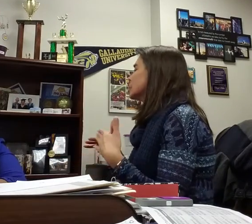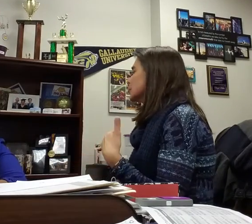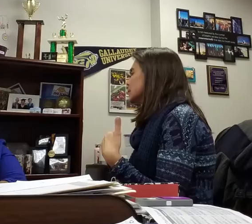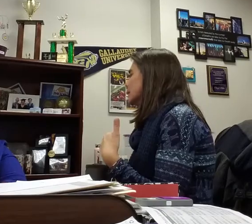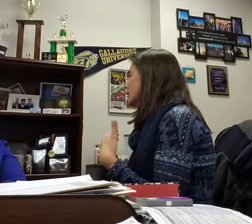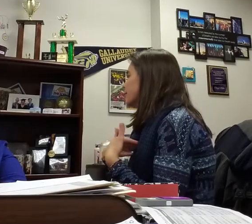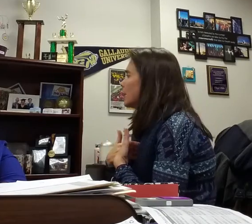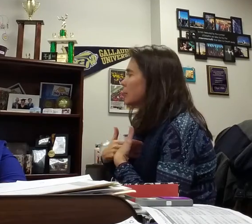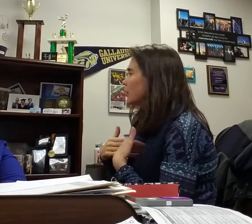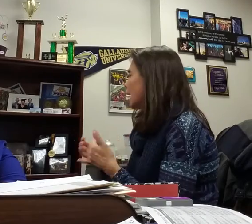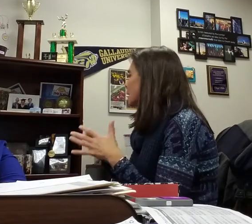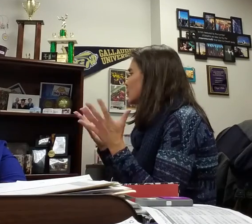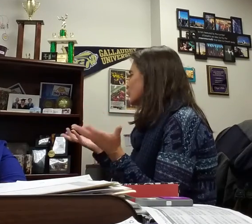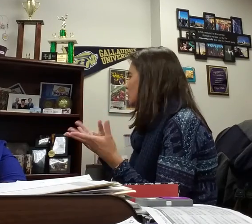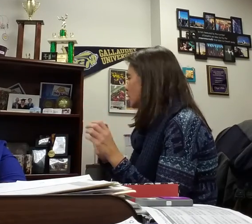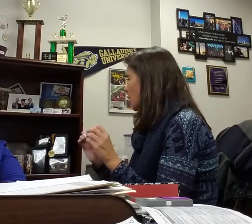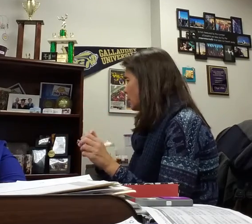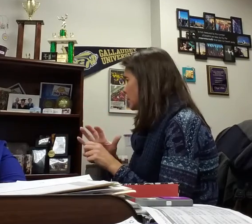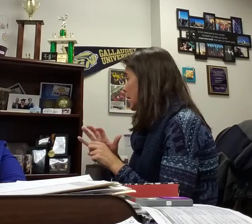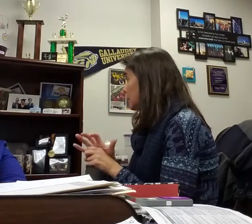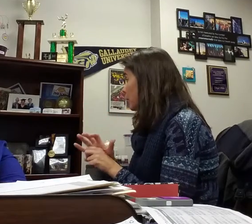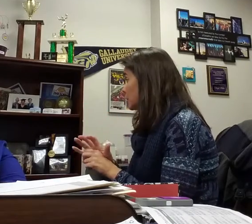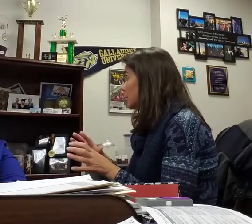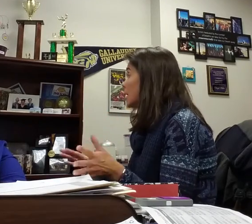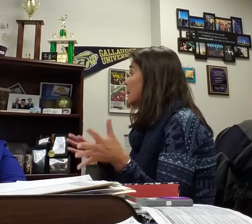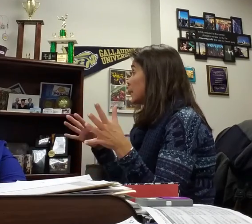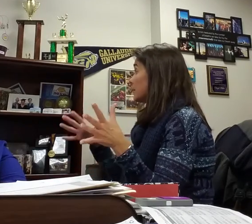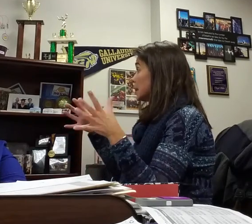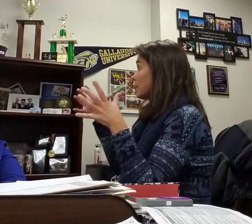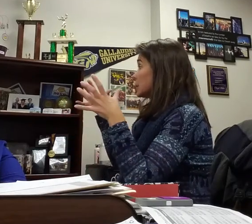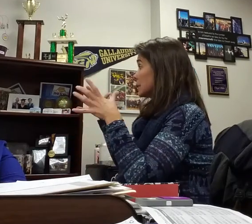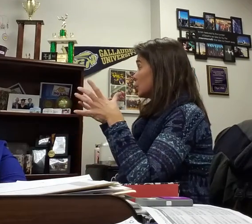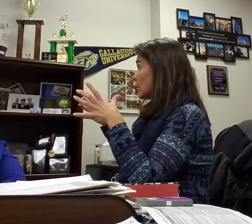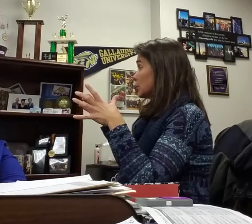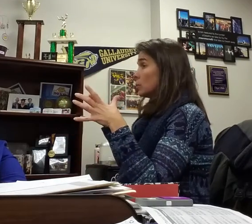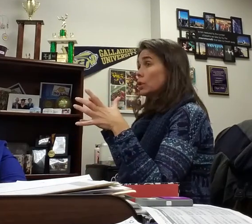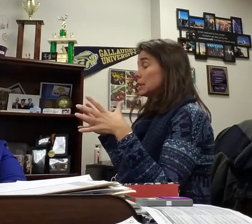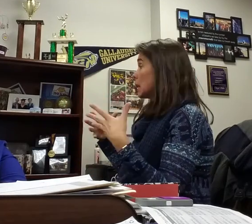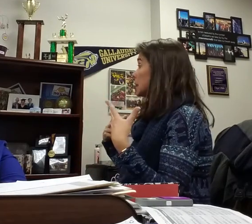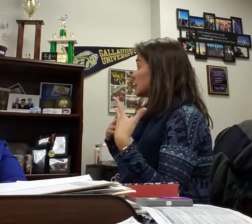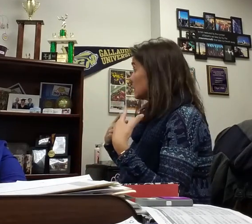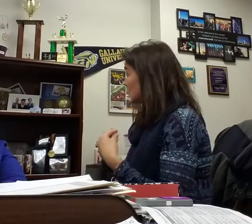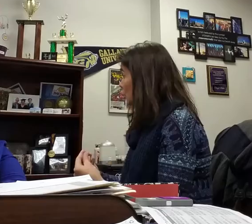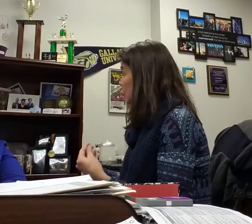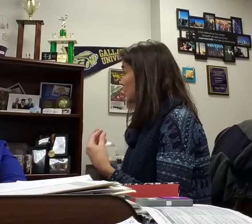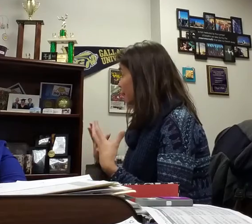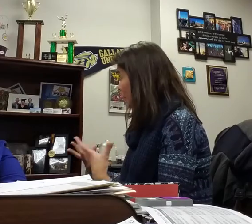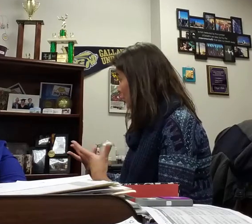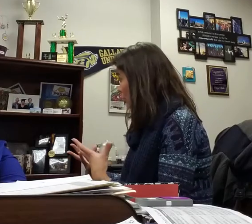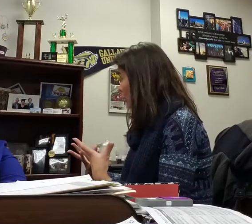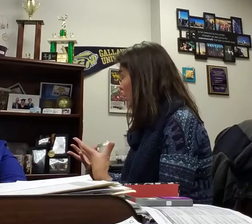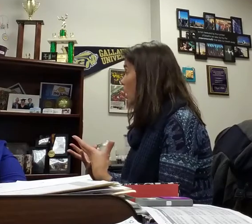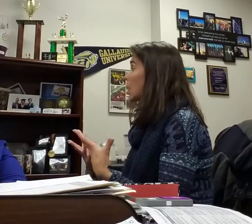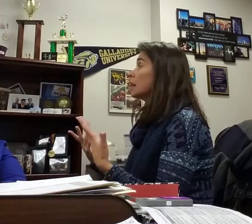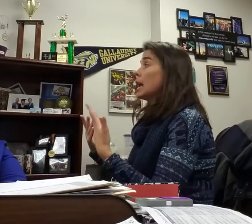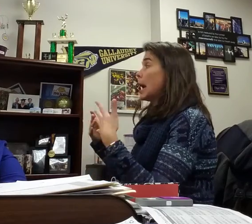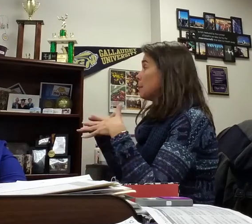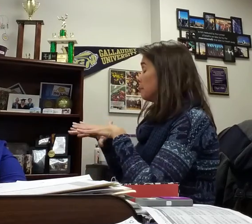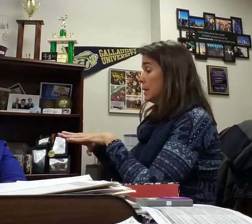was fun with animals, so it was not really any pressure. But if it's ever in a situation where it's like some serious information going on, Right. and You don't these